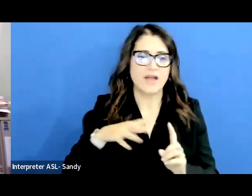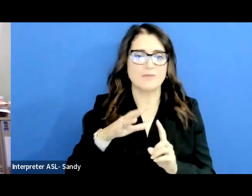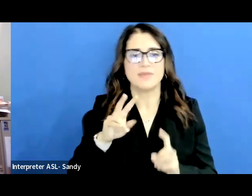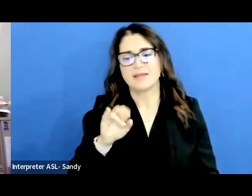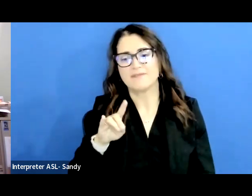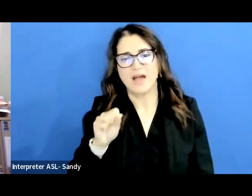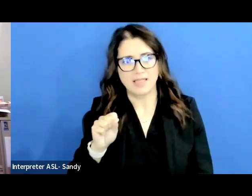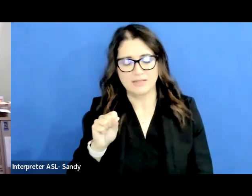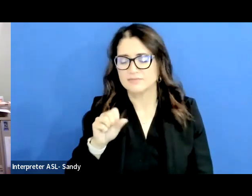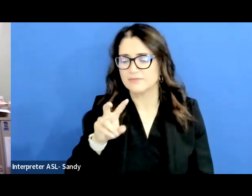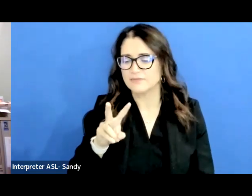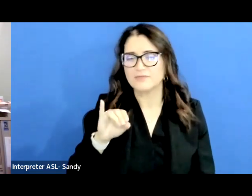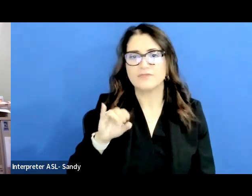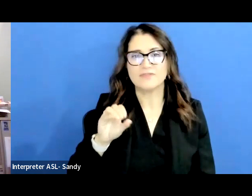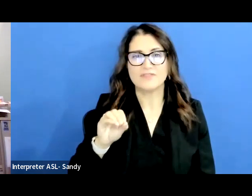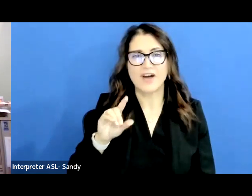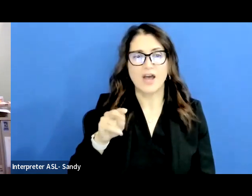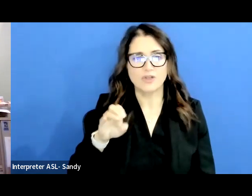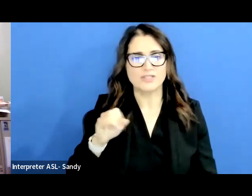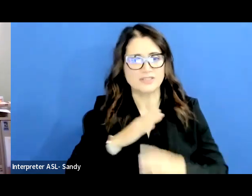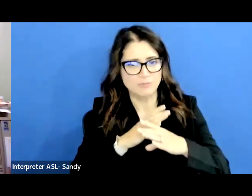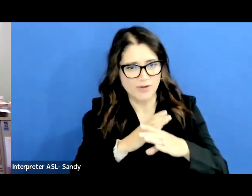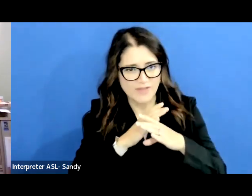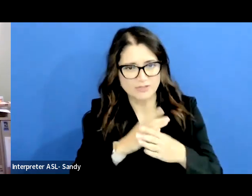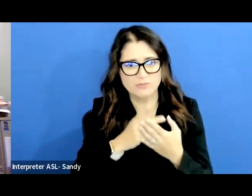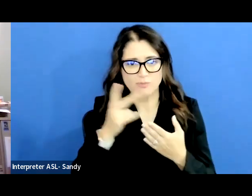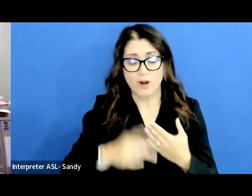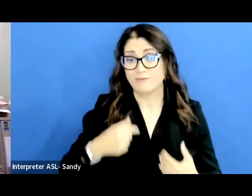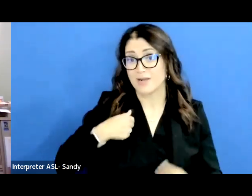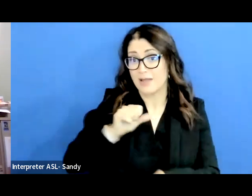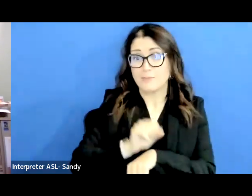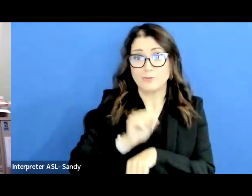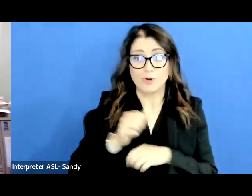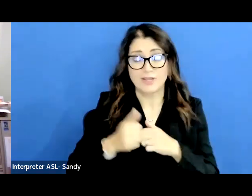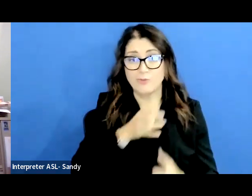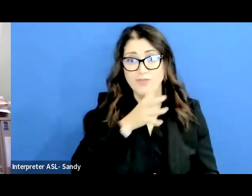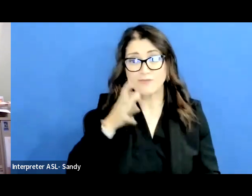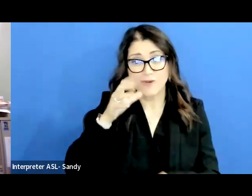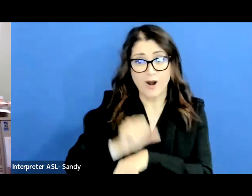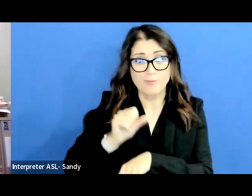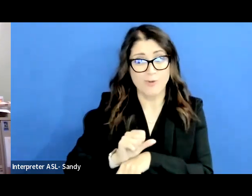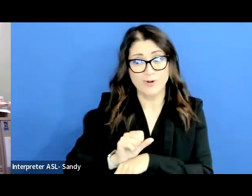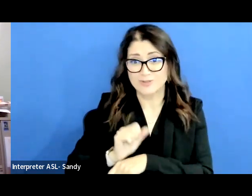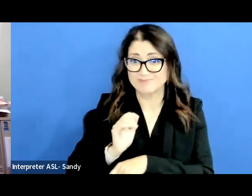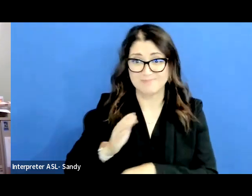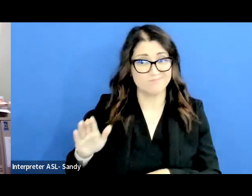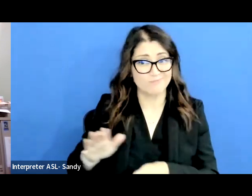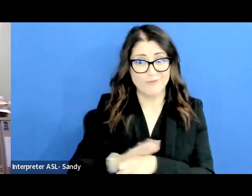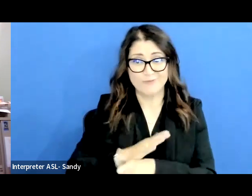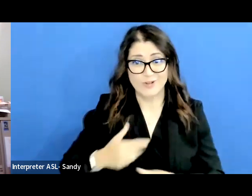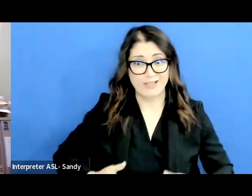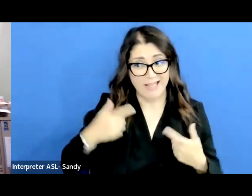been working in and with farm workers my entire life. So it's great to be here with you all